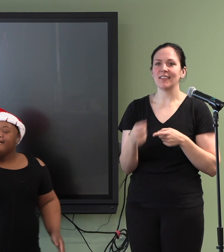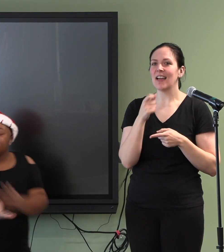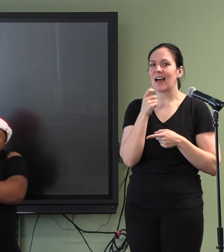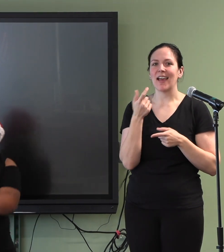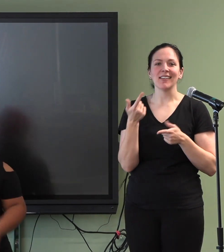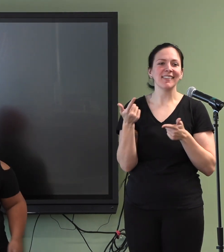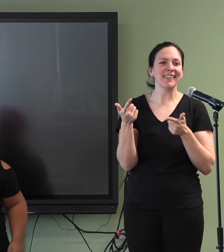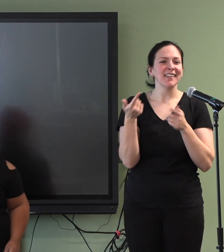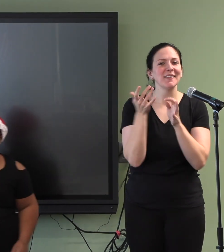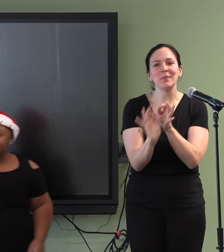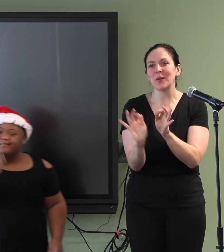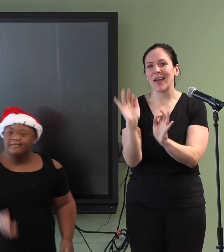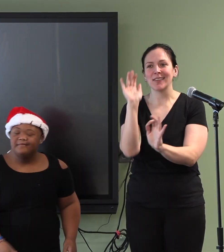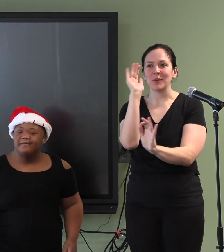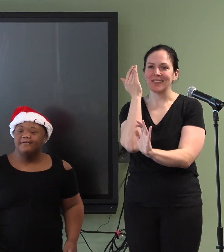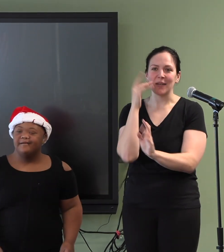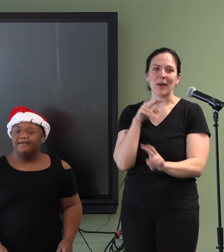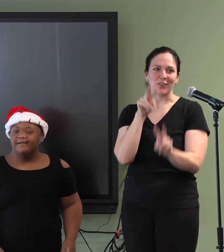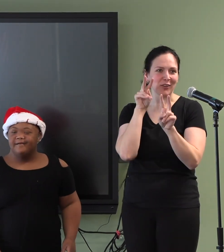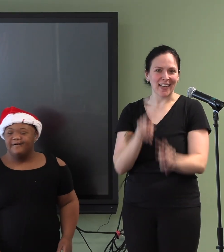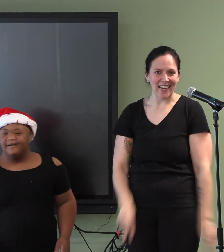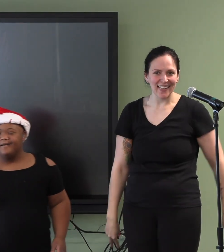not as simple as it would seem by just looking at it.